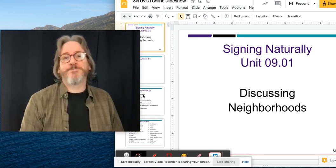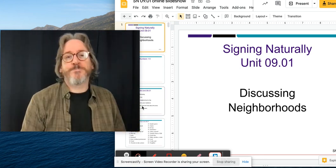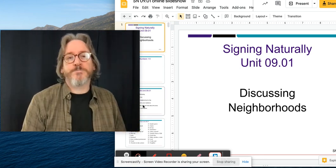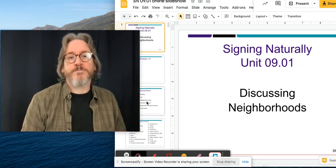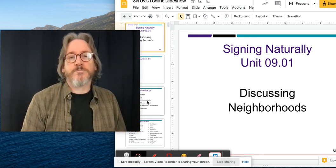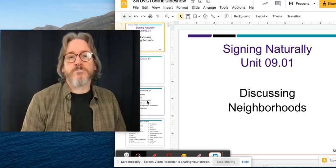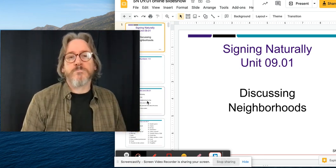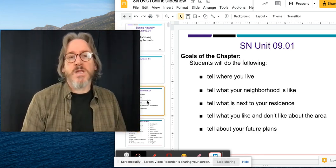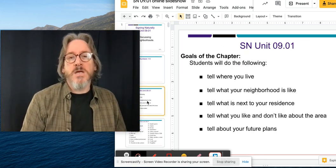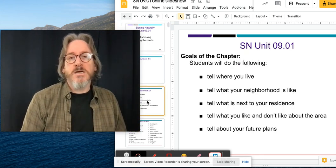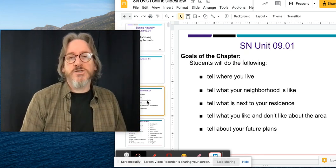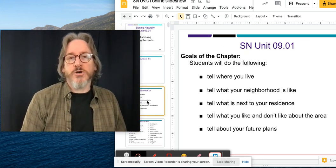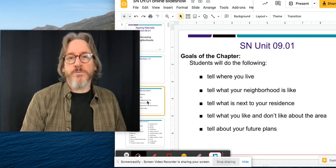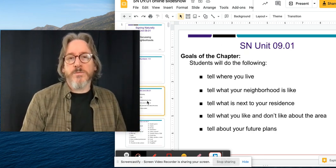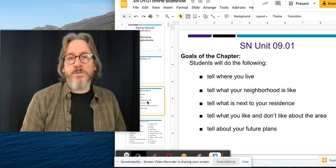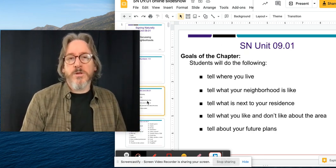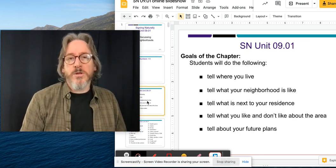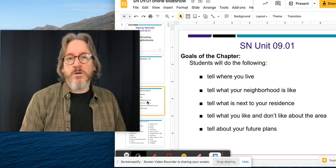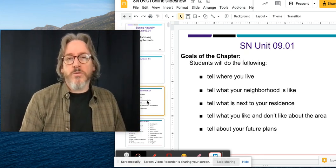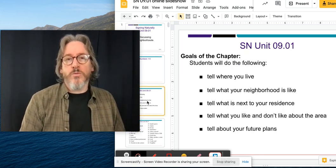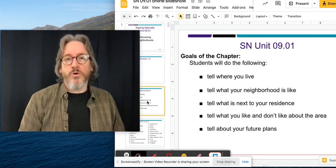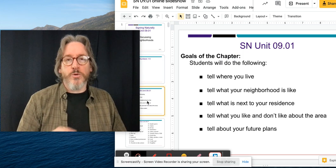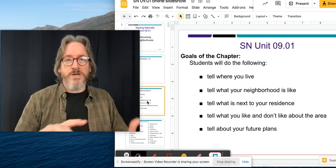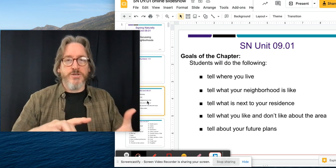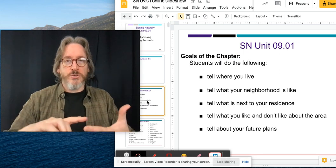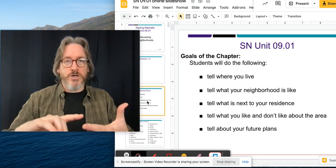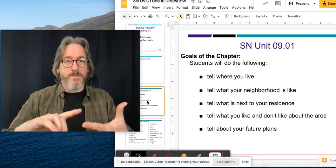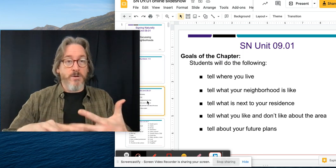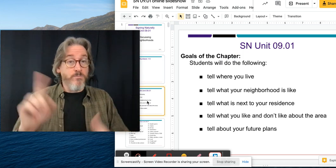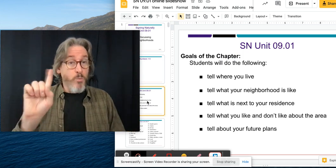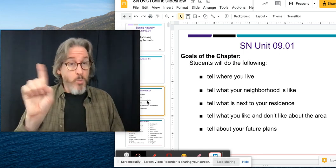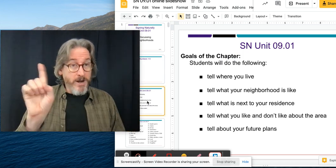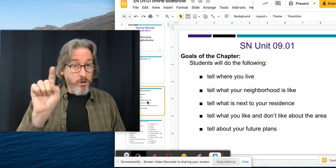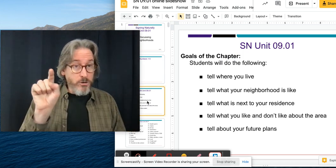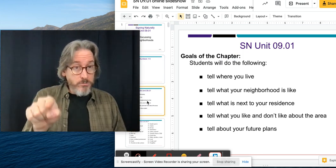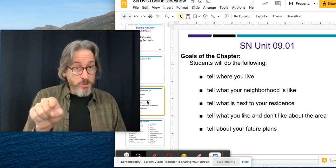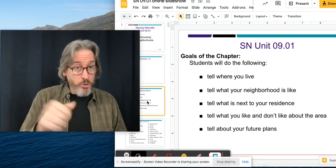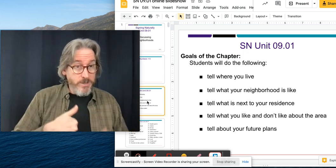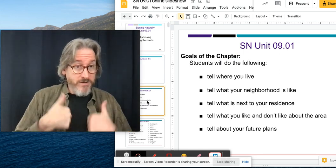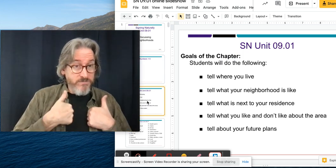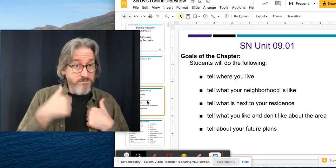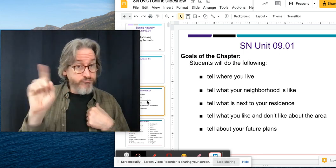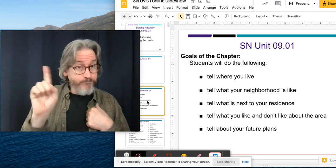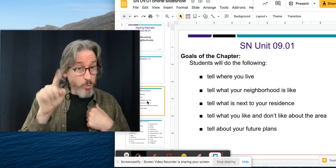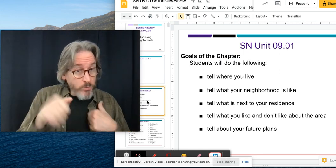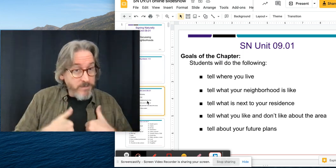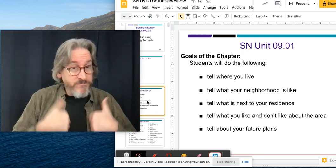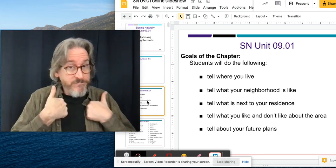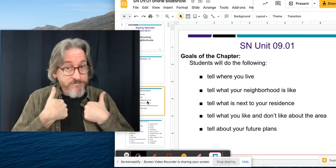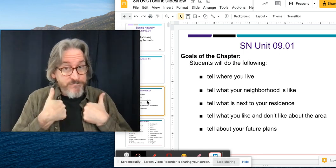neighborhoods. So, we're going to talk about where you live